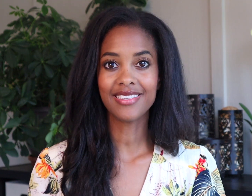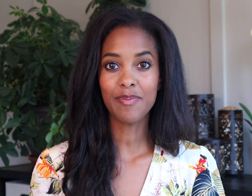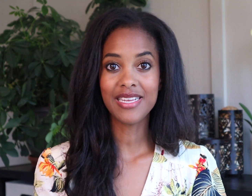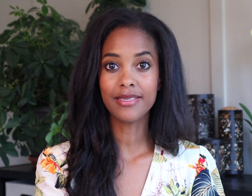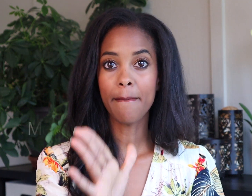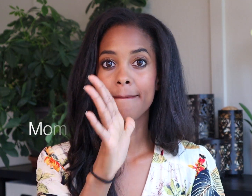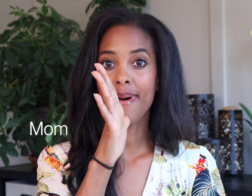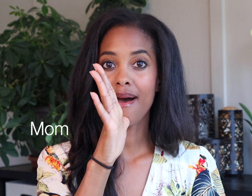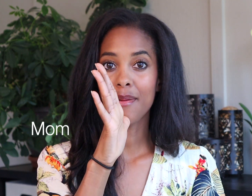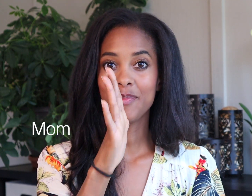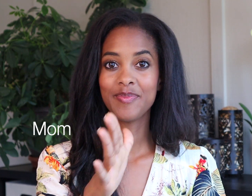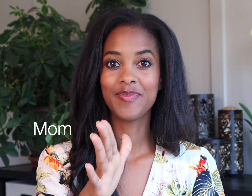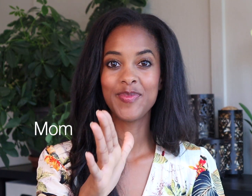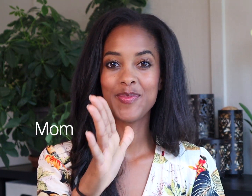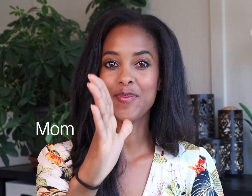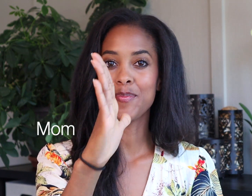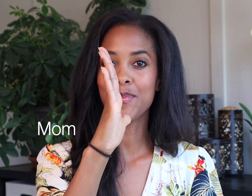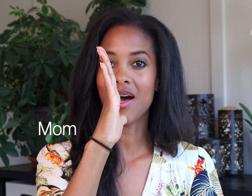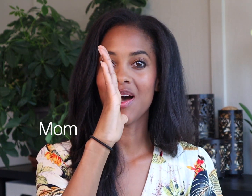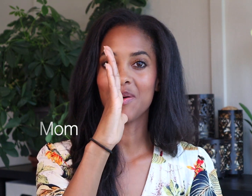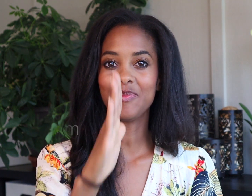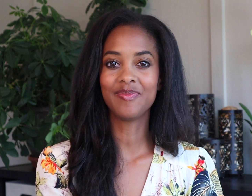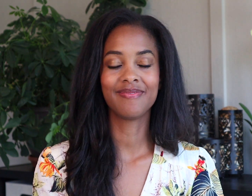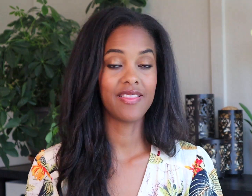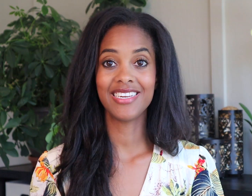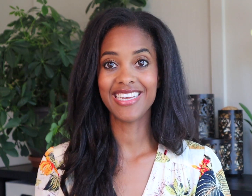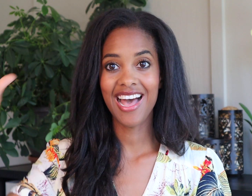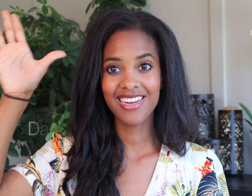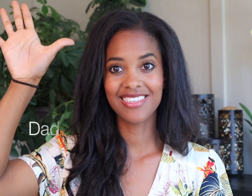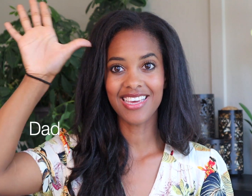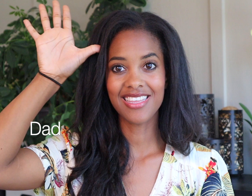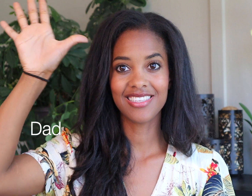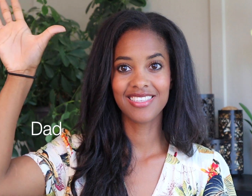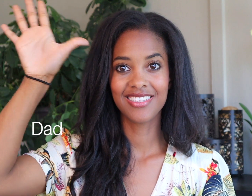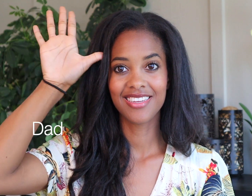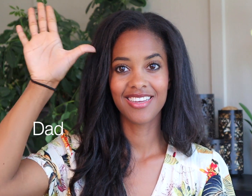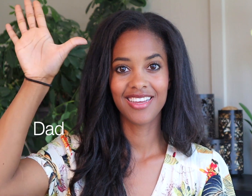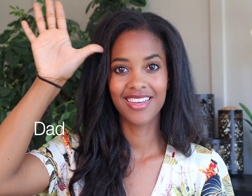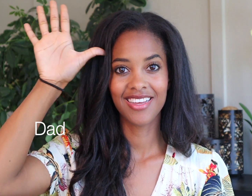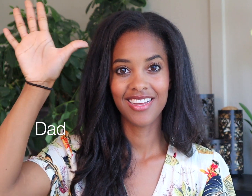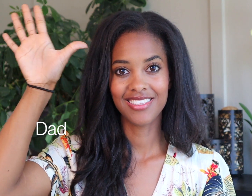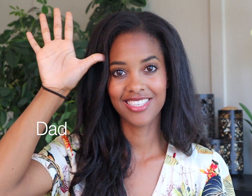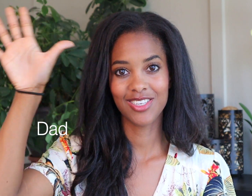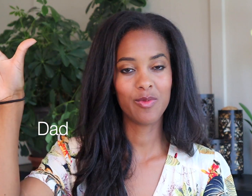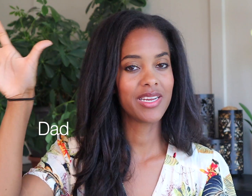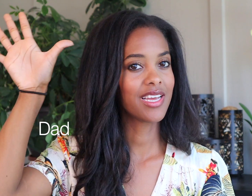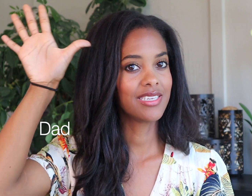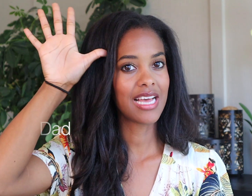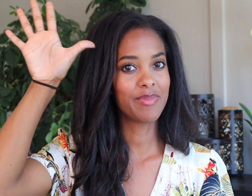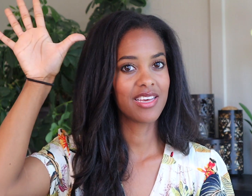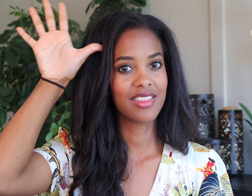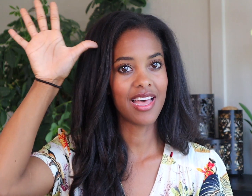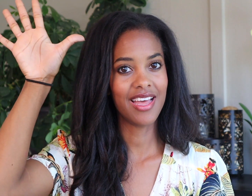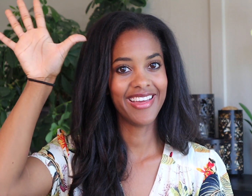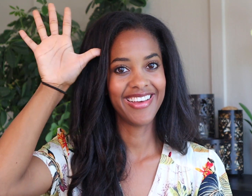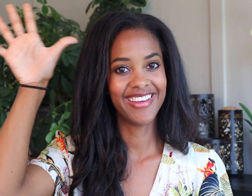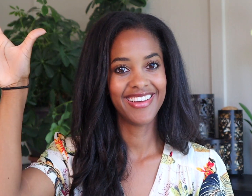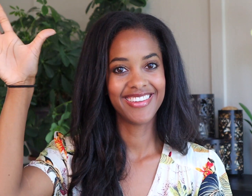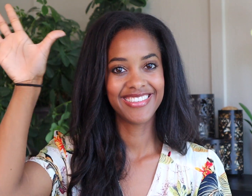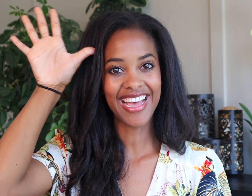up is mom, mom, and then dad is like this. It's just an open hand tapping in the head.